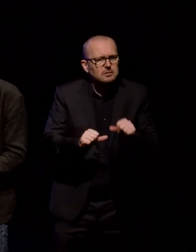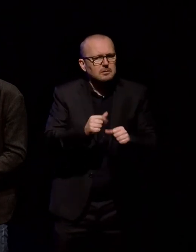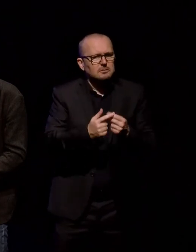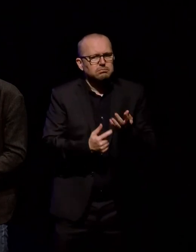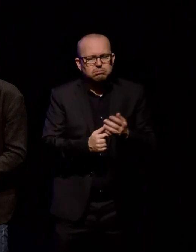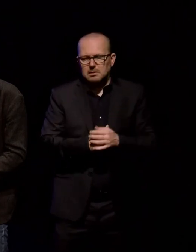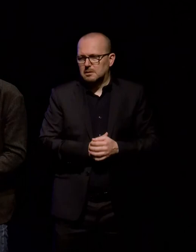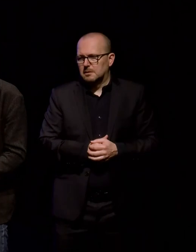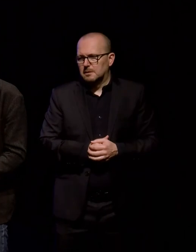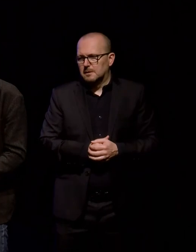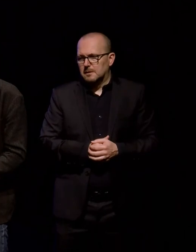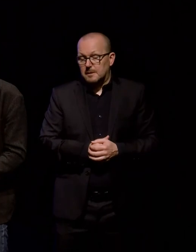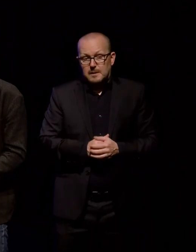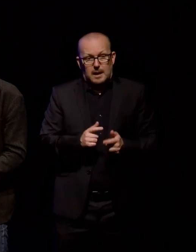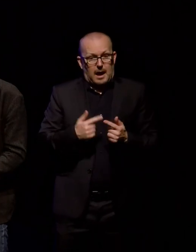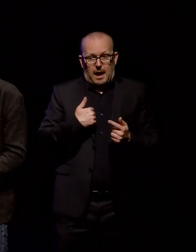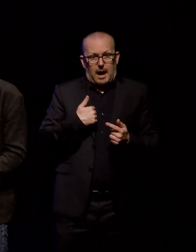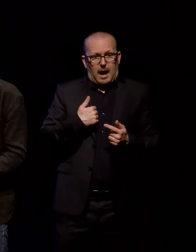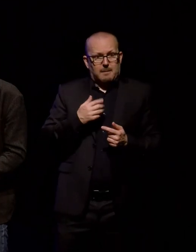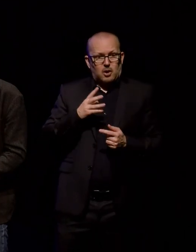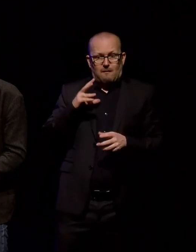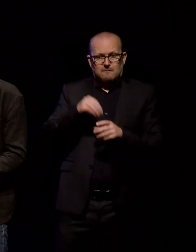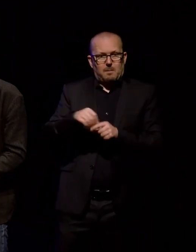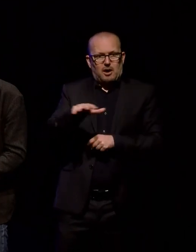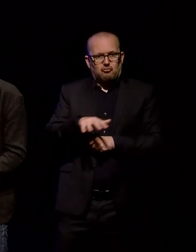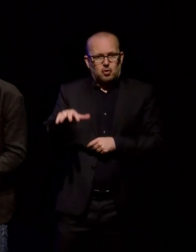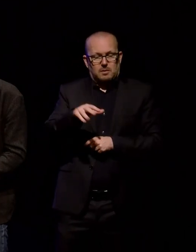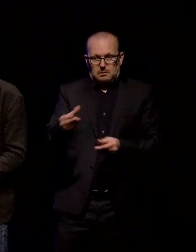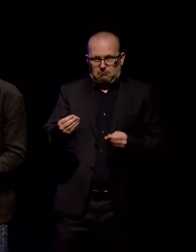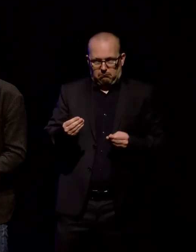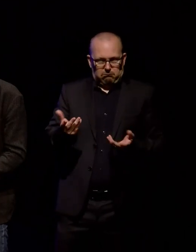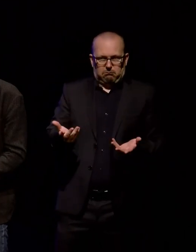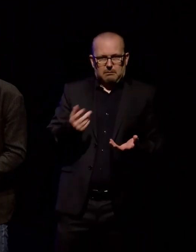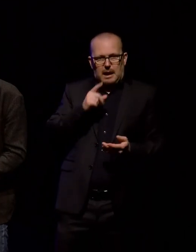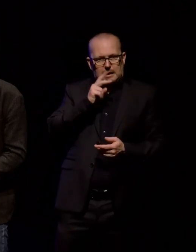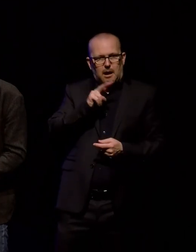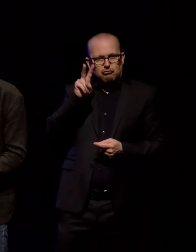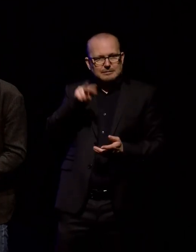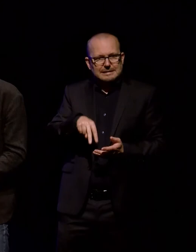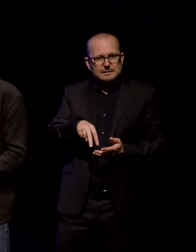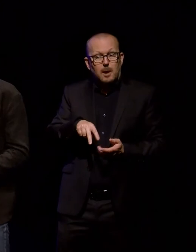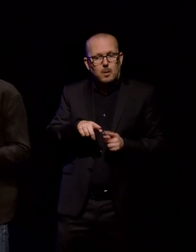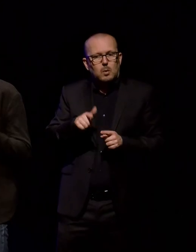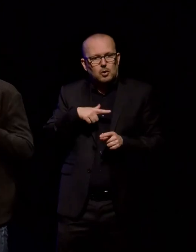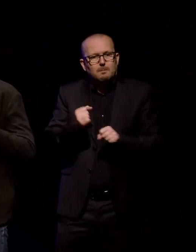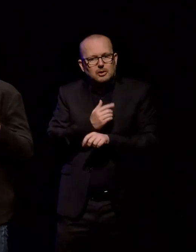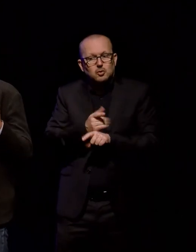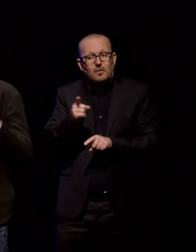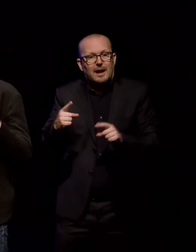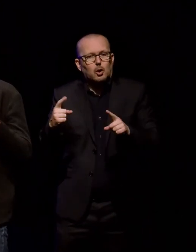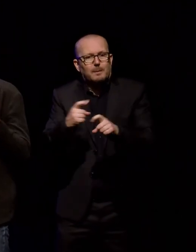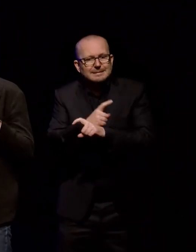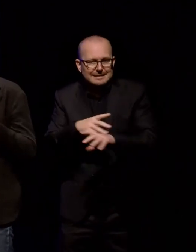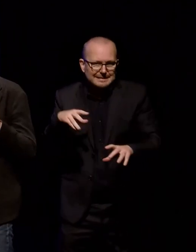As a non-Kuninjku person, I can't read that information, but we wanted to bring that complexity to the project. One thing came